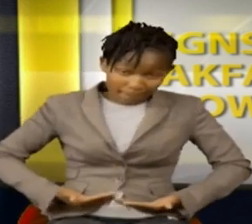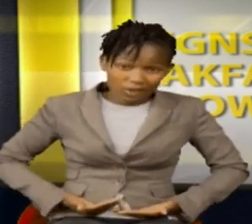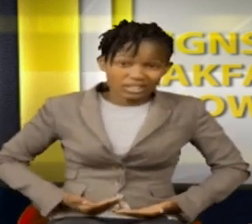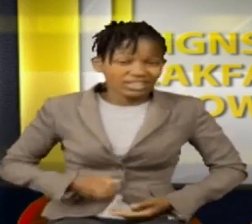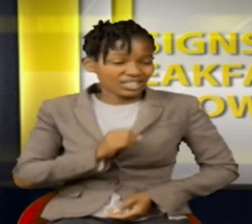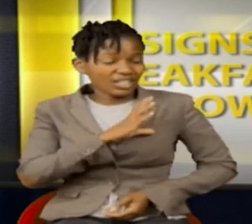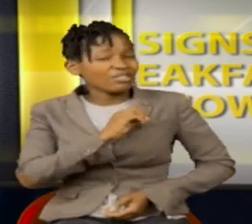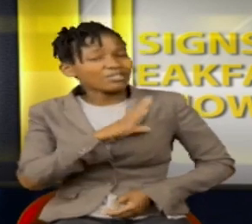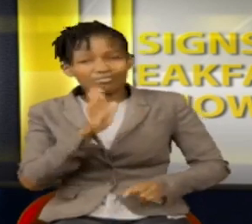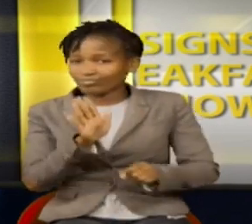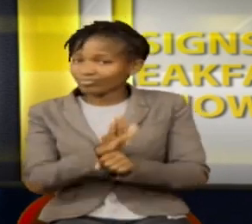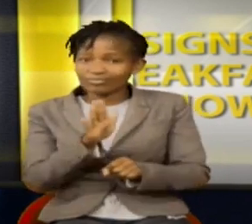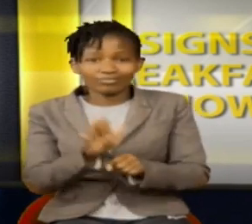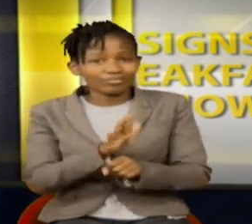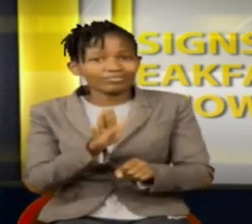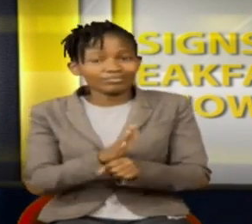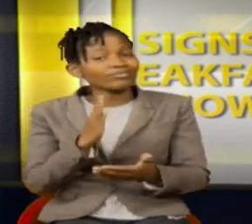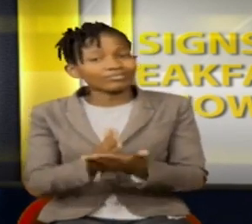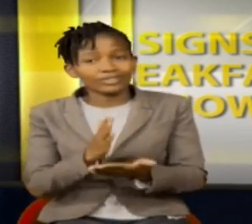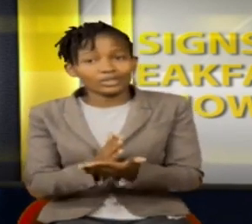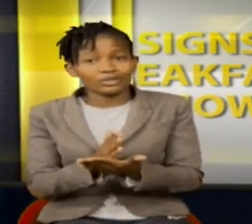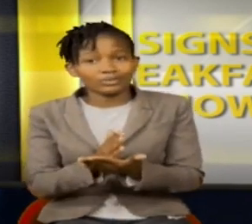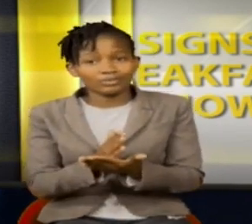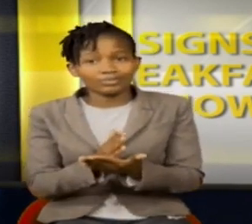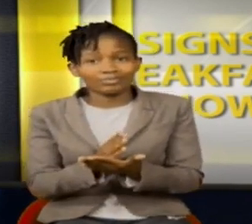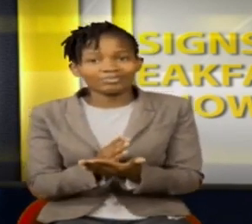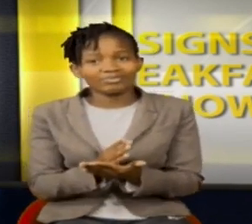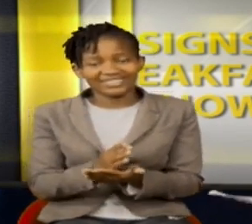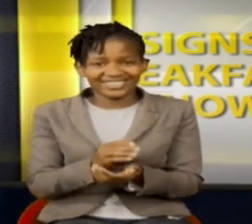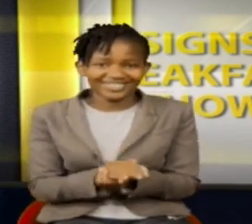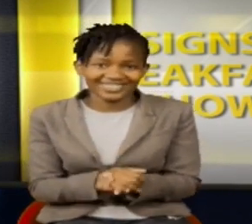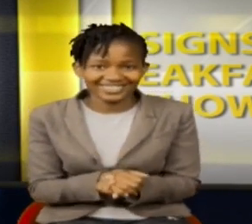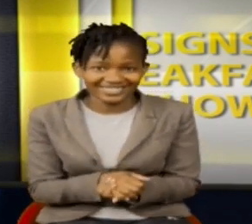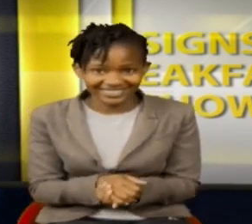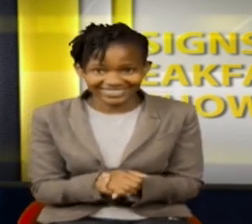are not going to go. Talk to a young woman, even you can ask her. Yes.